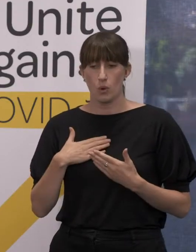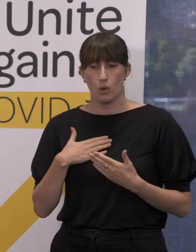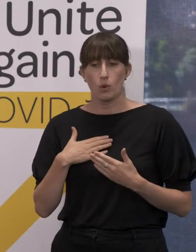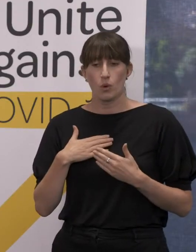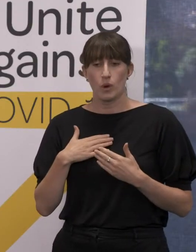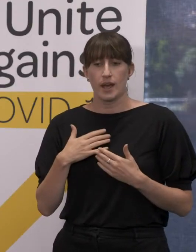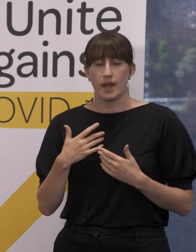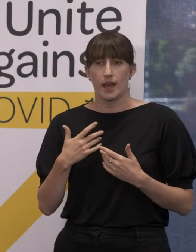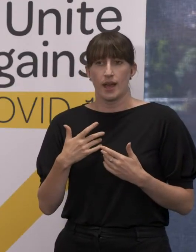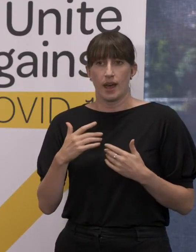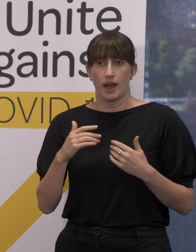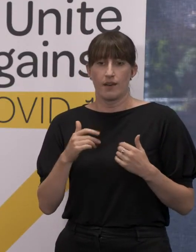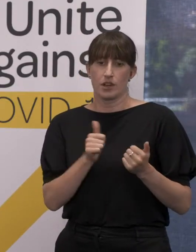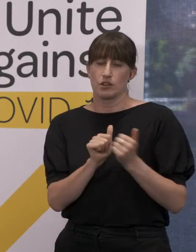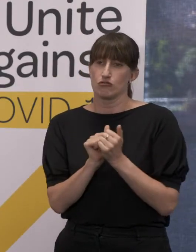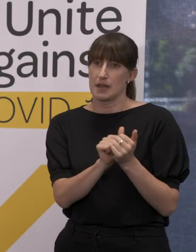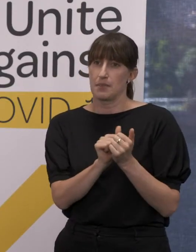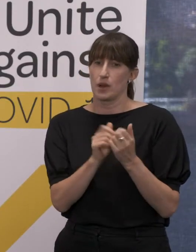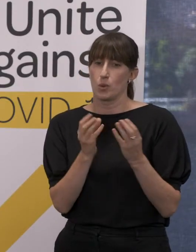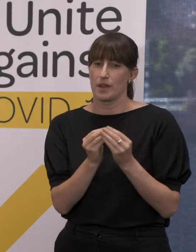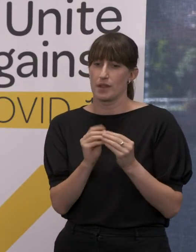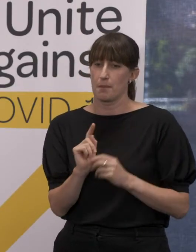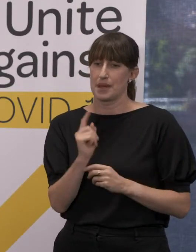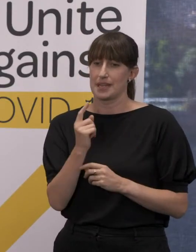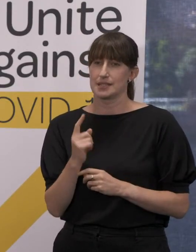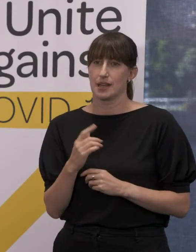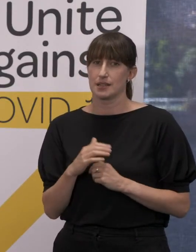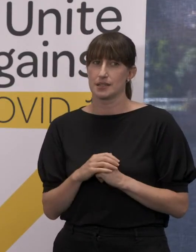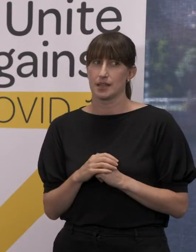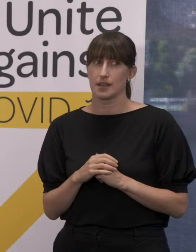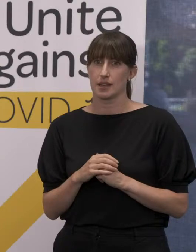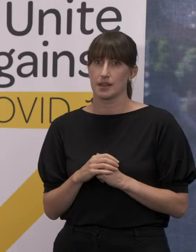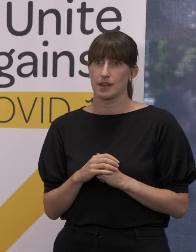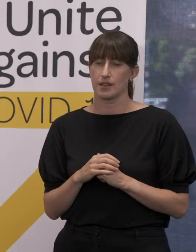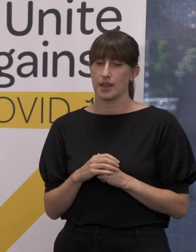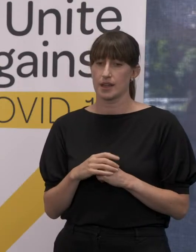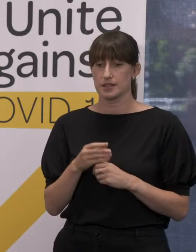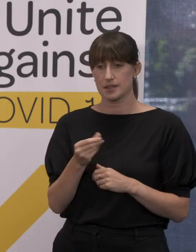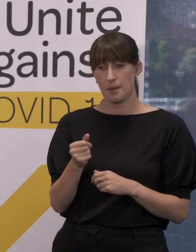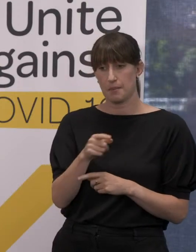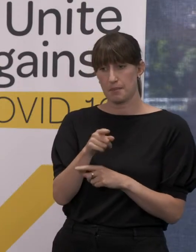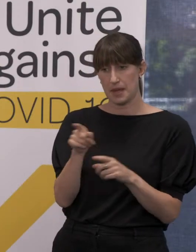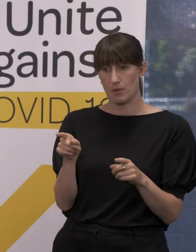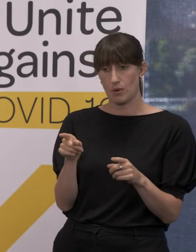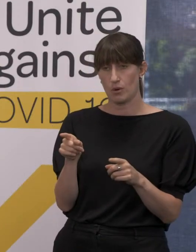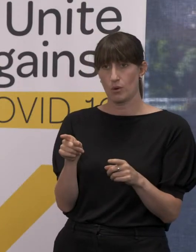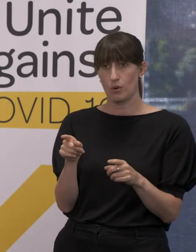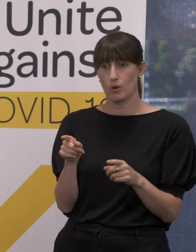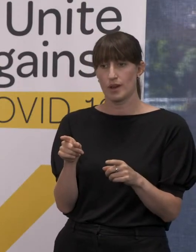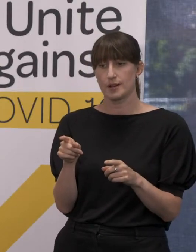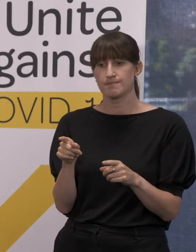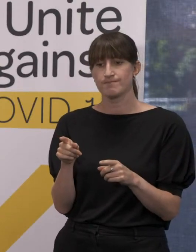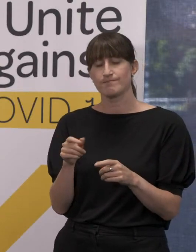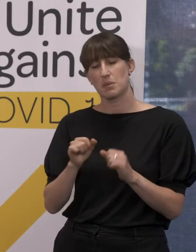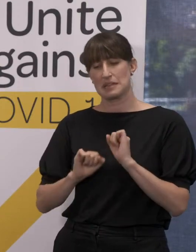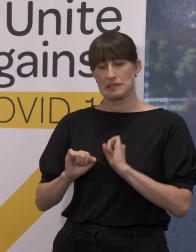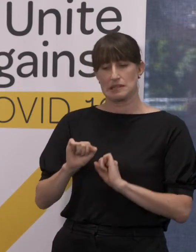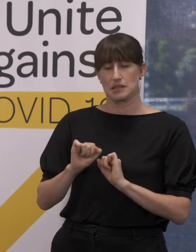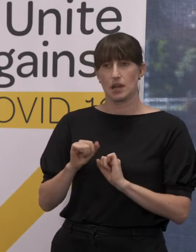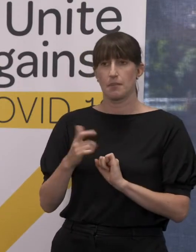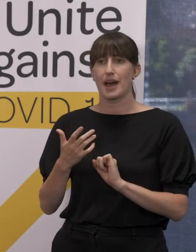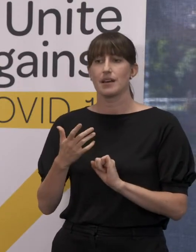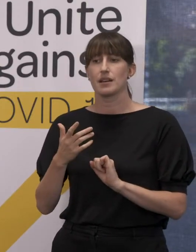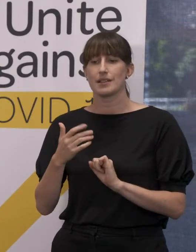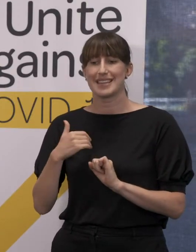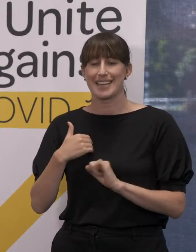about, because for some people they may have been reticent initially, but we all agreed that some people would need time. Once they saw their